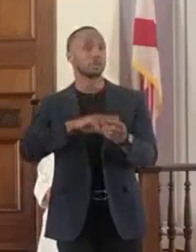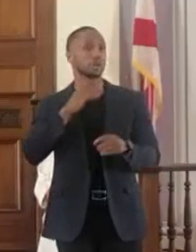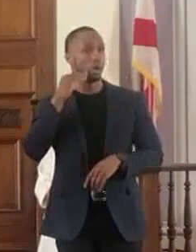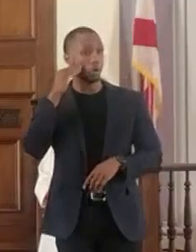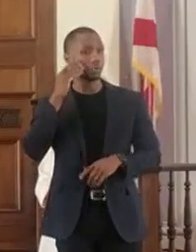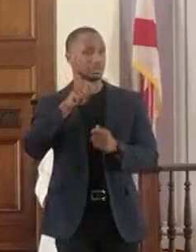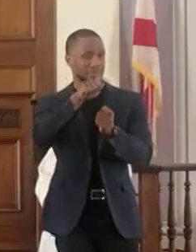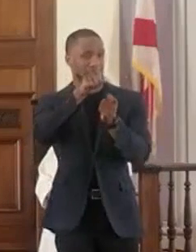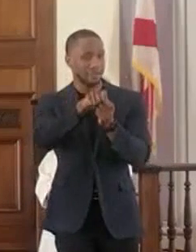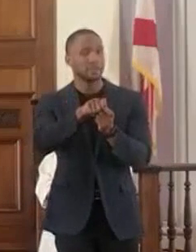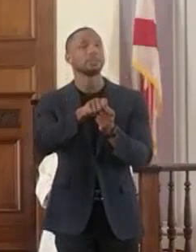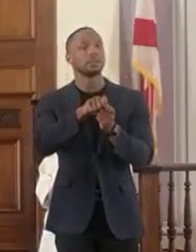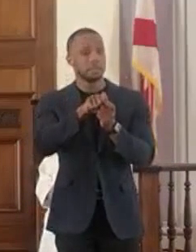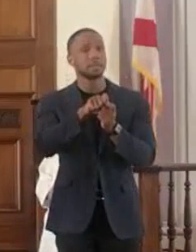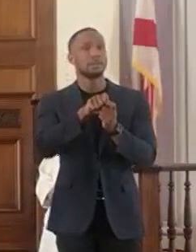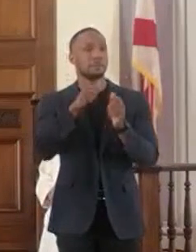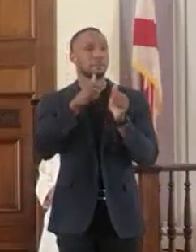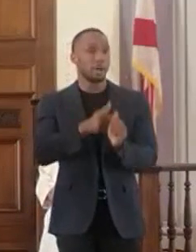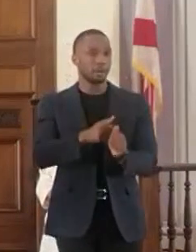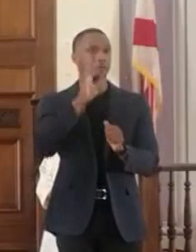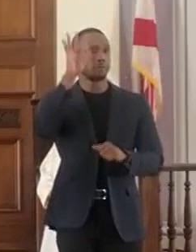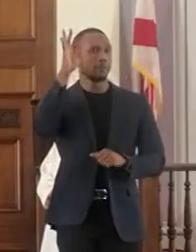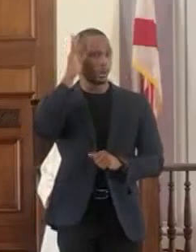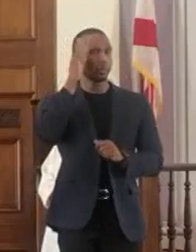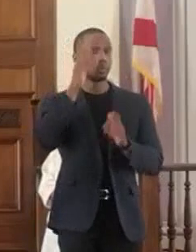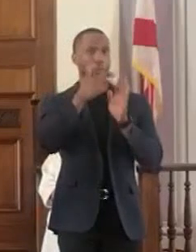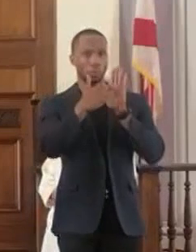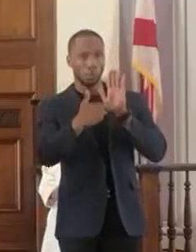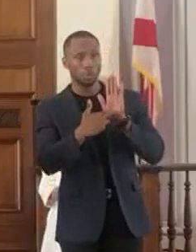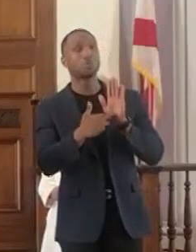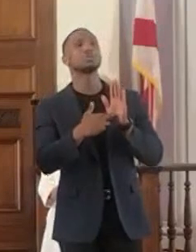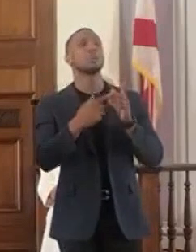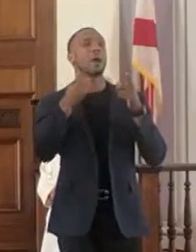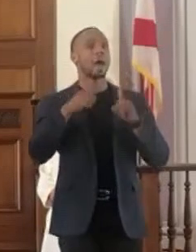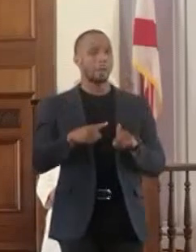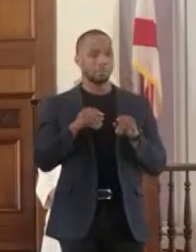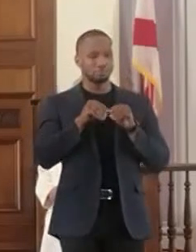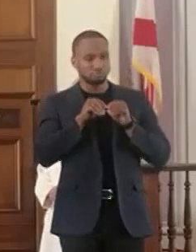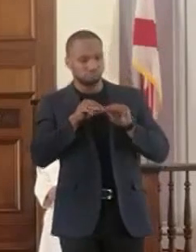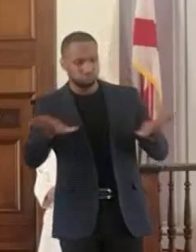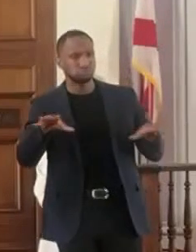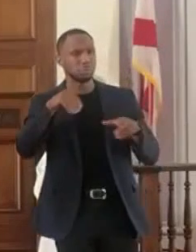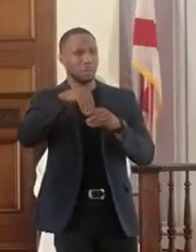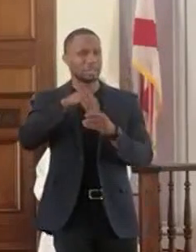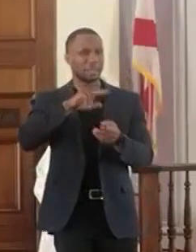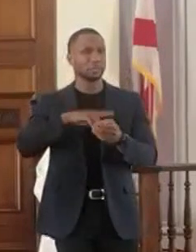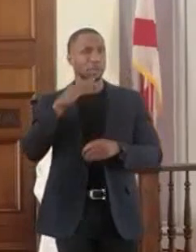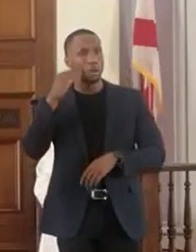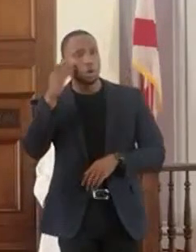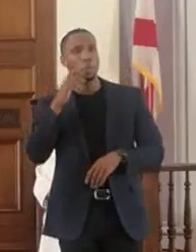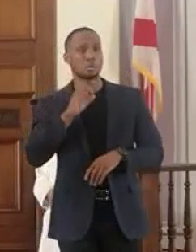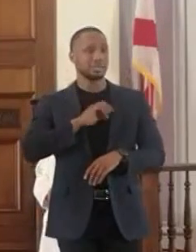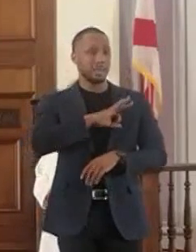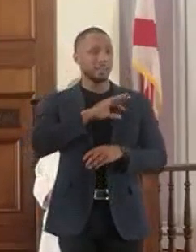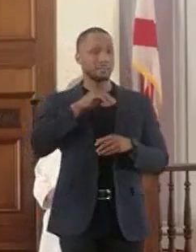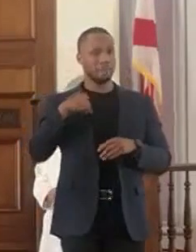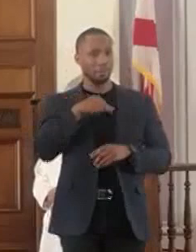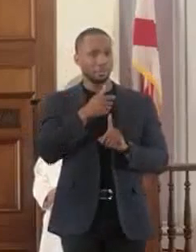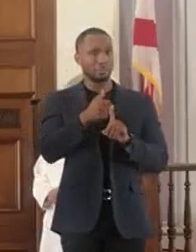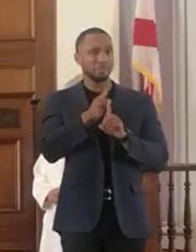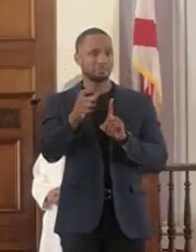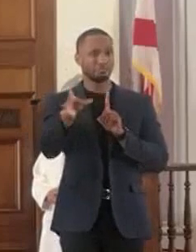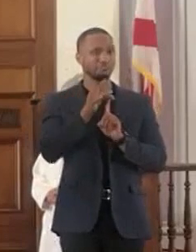in particular are under federal regulations about that, and when they have outbreaks in their nursing homes or they have a staff member who's infected or so